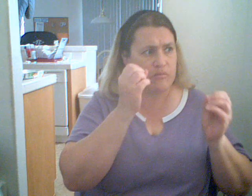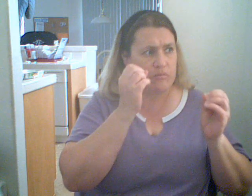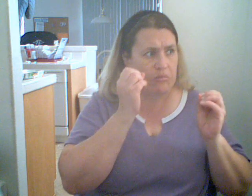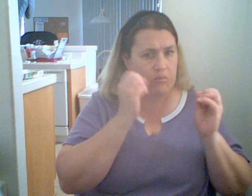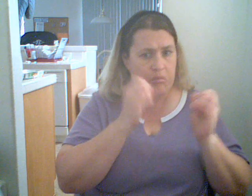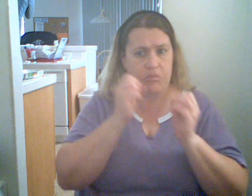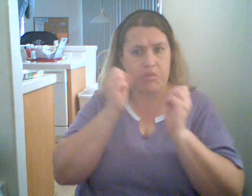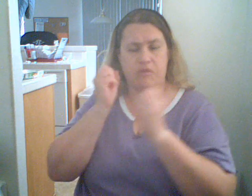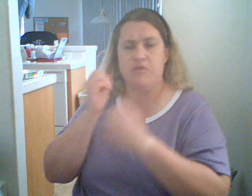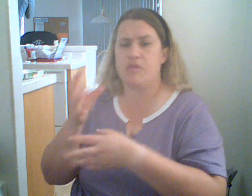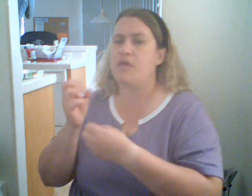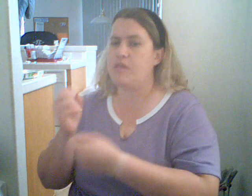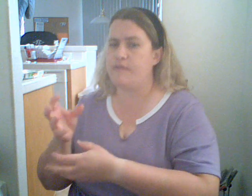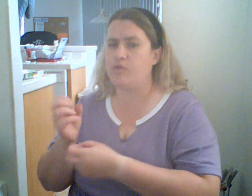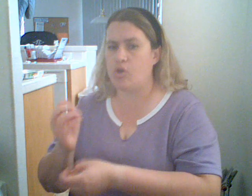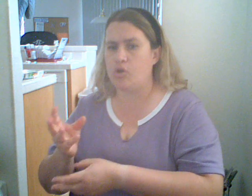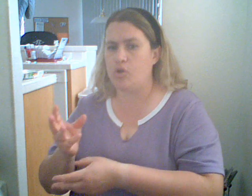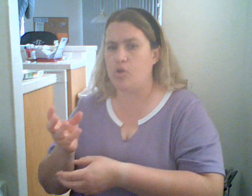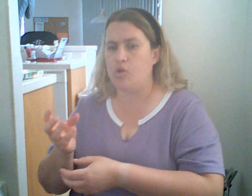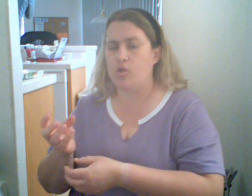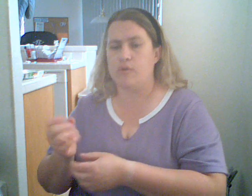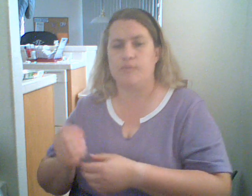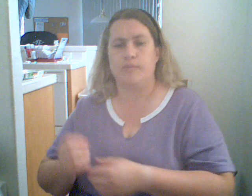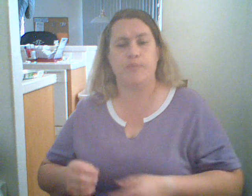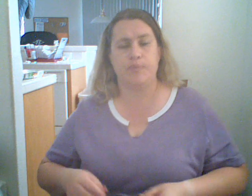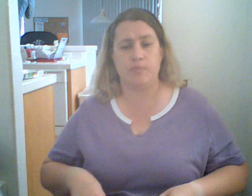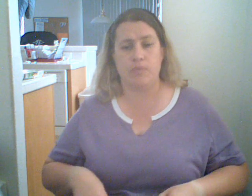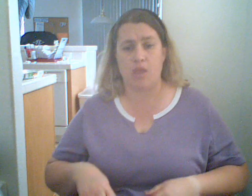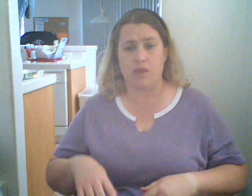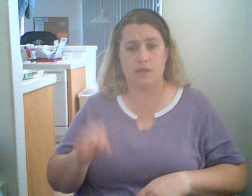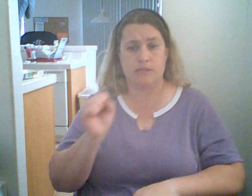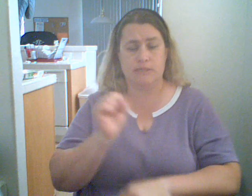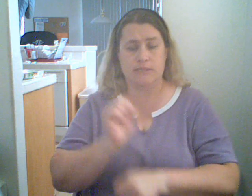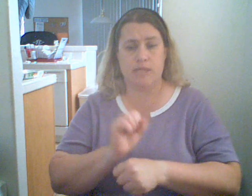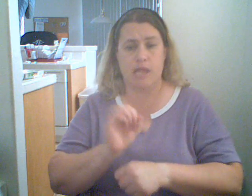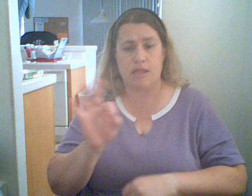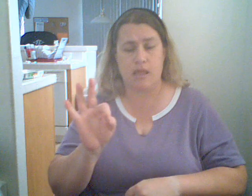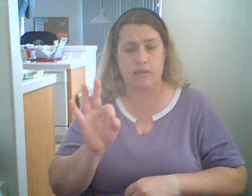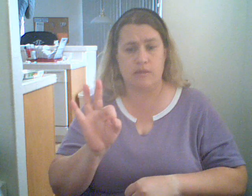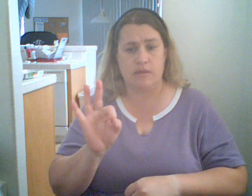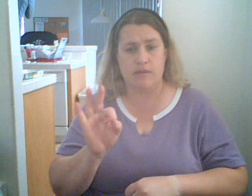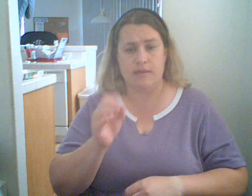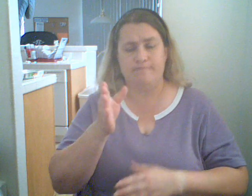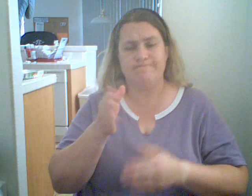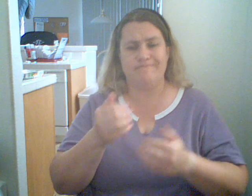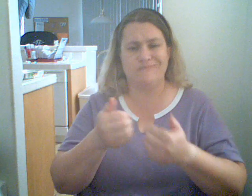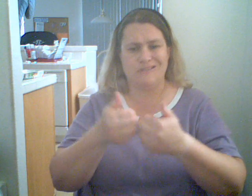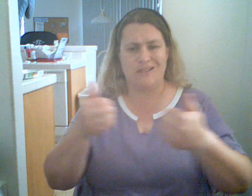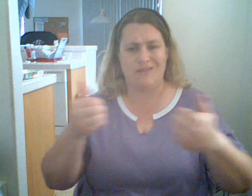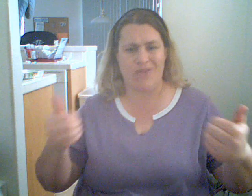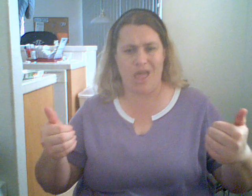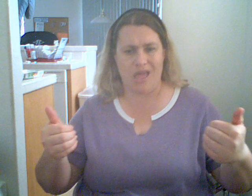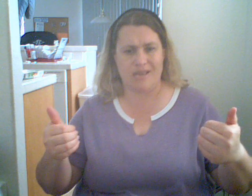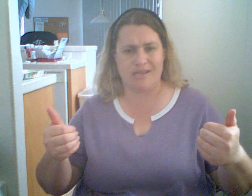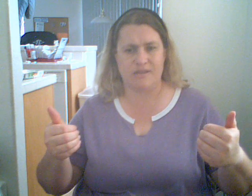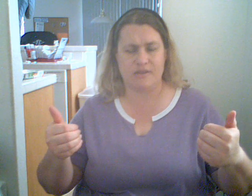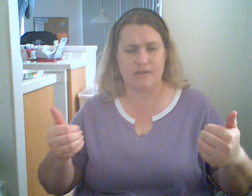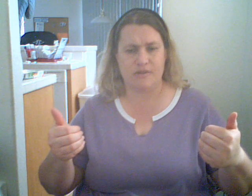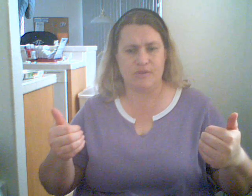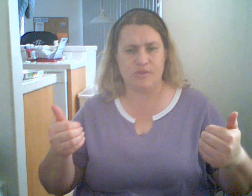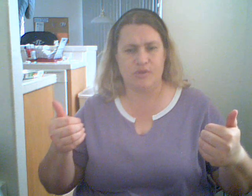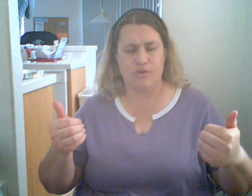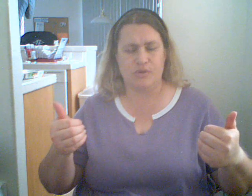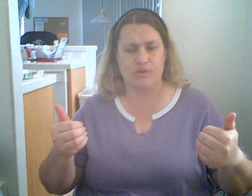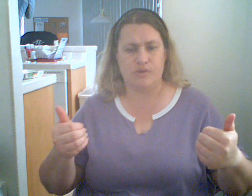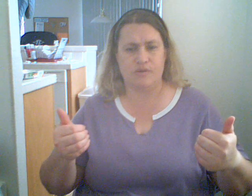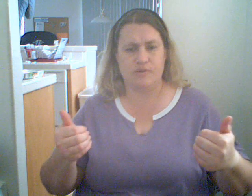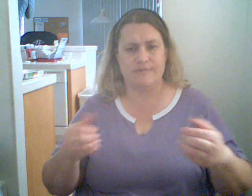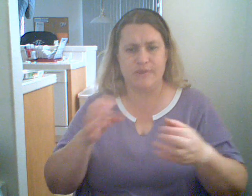delivered. Now, task number 9 is divided into into subsections. So